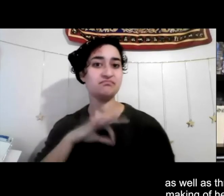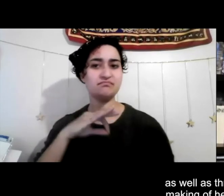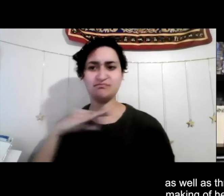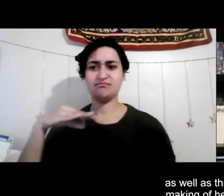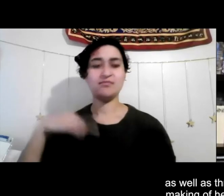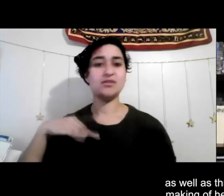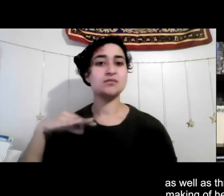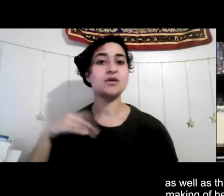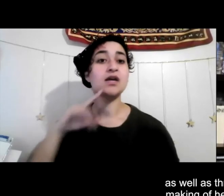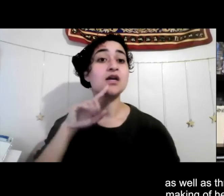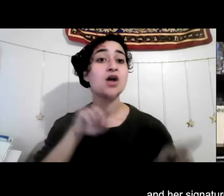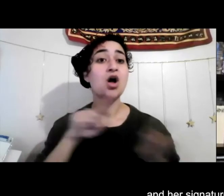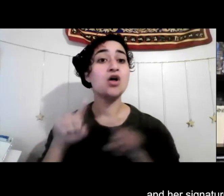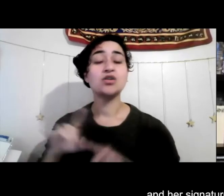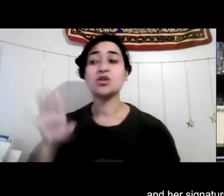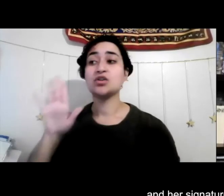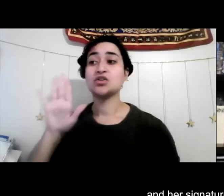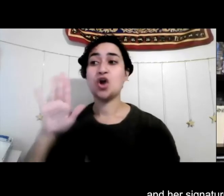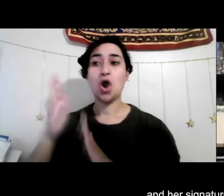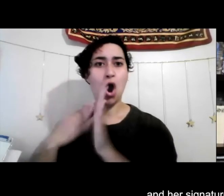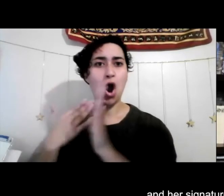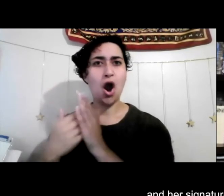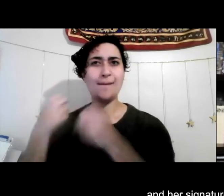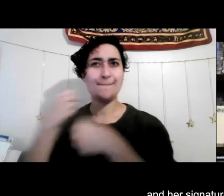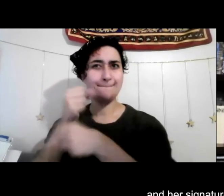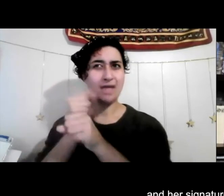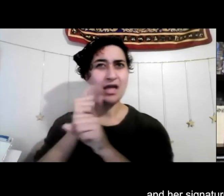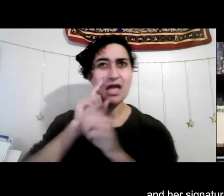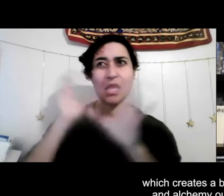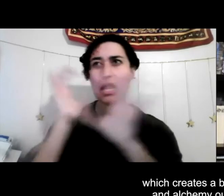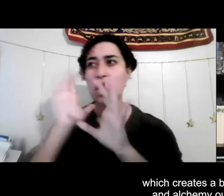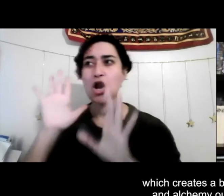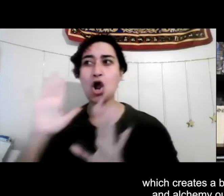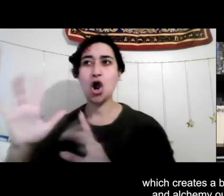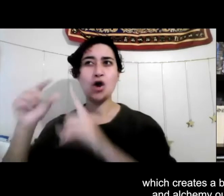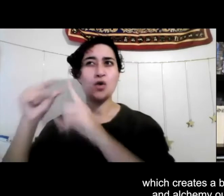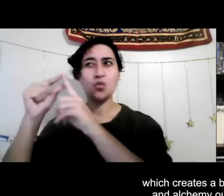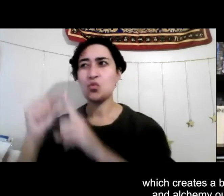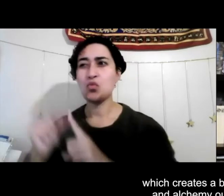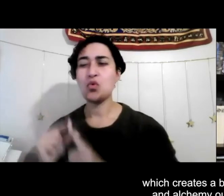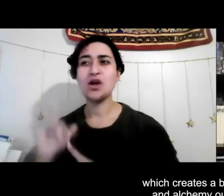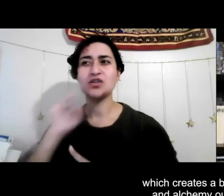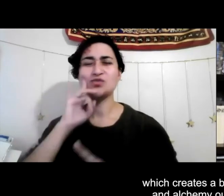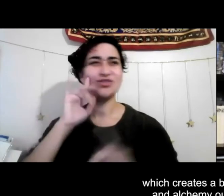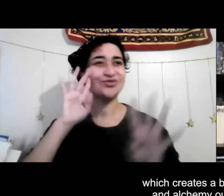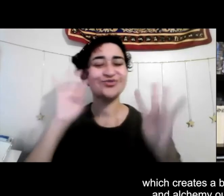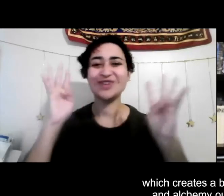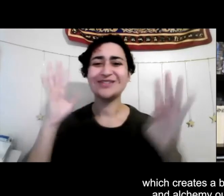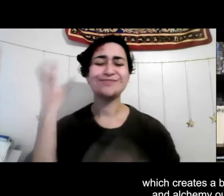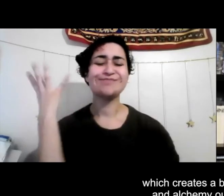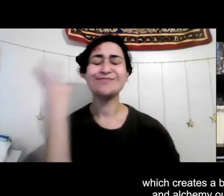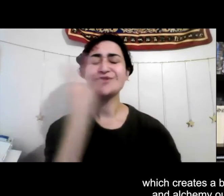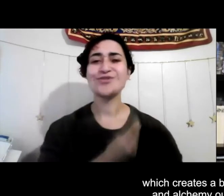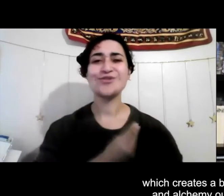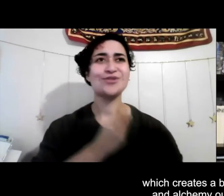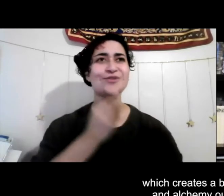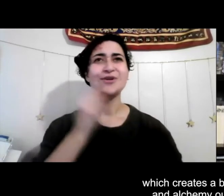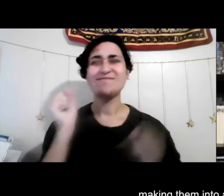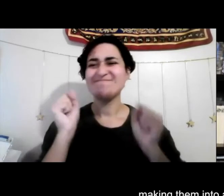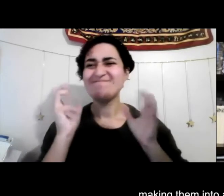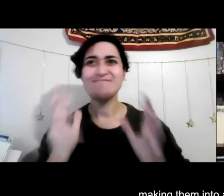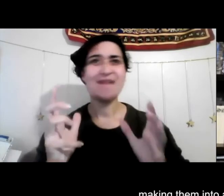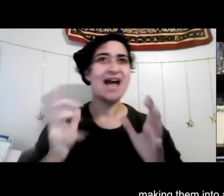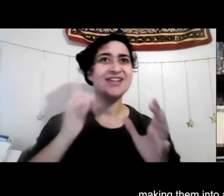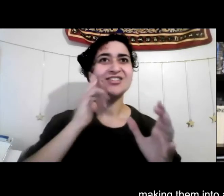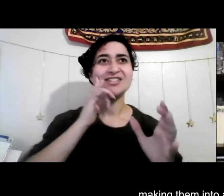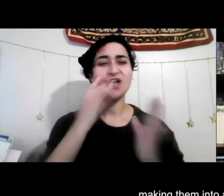of her artwork and her signature vocabulary, which creates a beautiful power and alchemy out of objects,